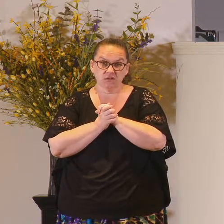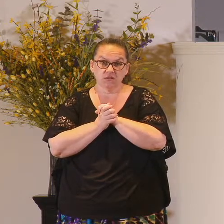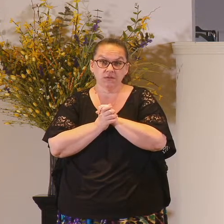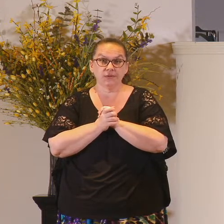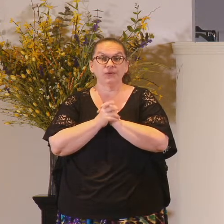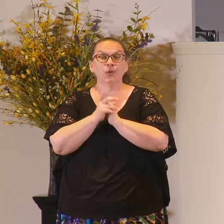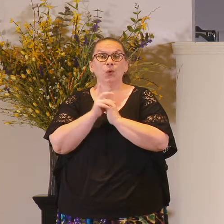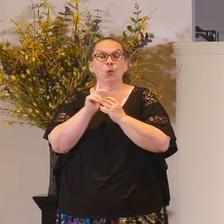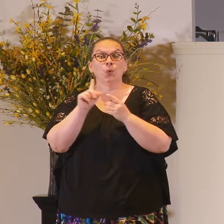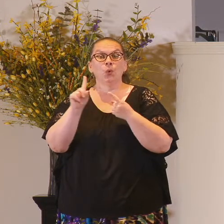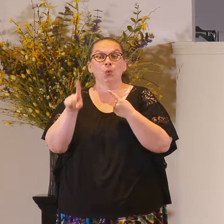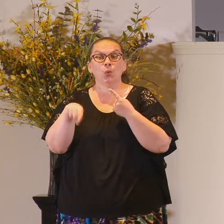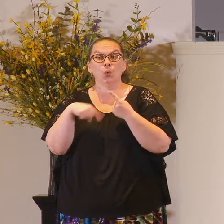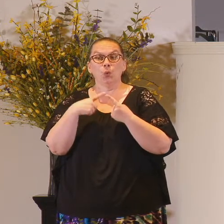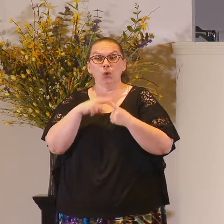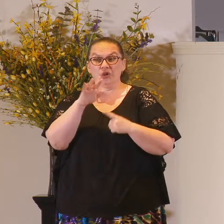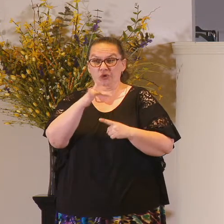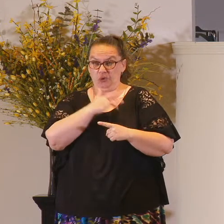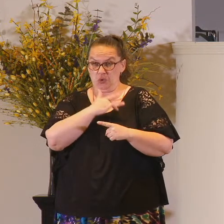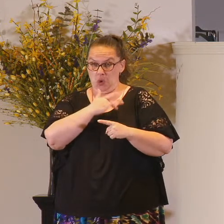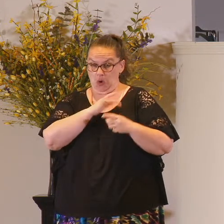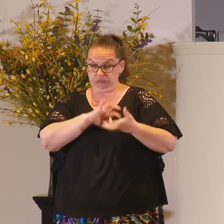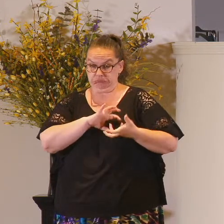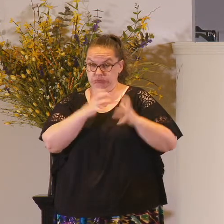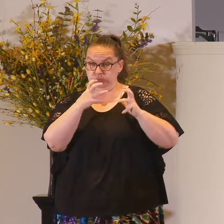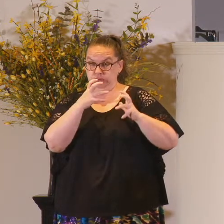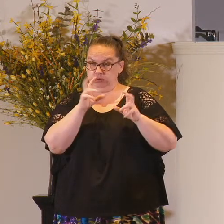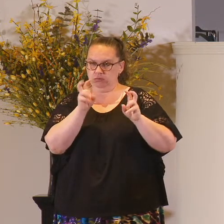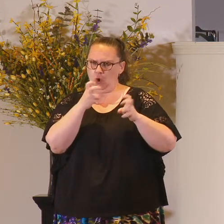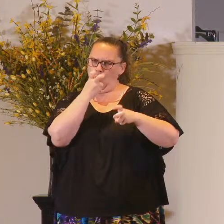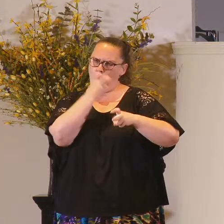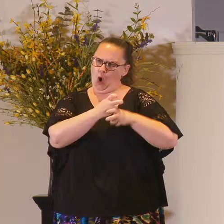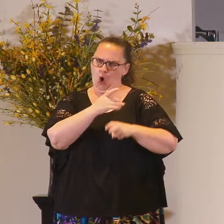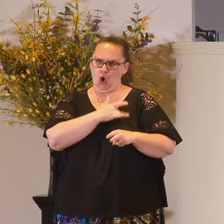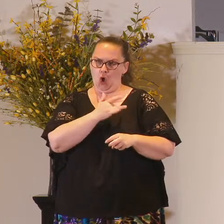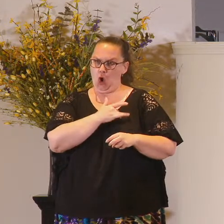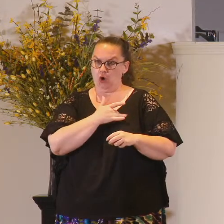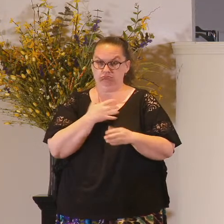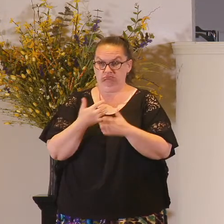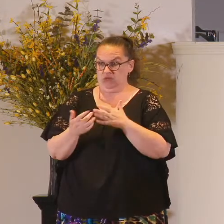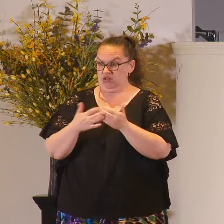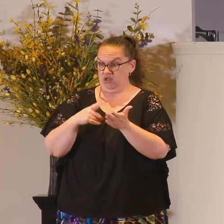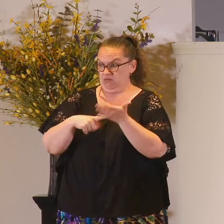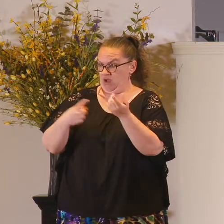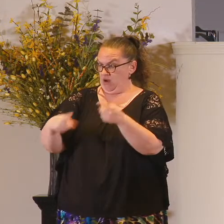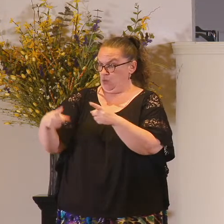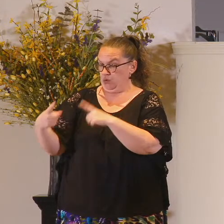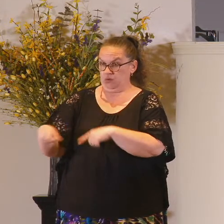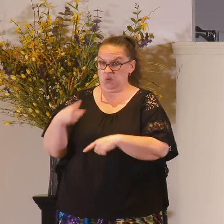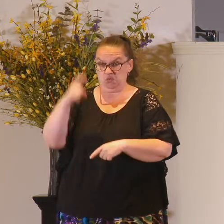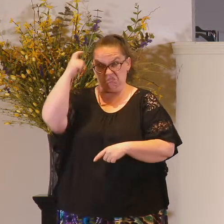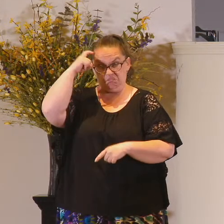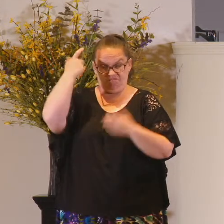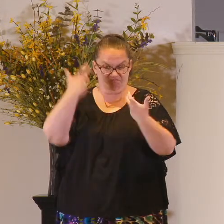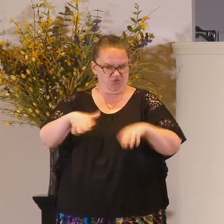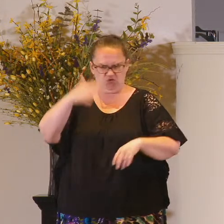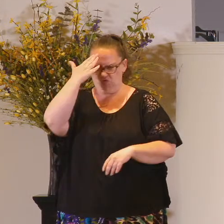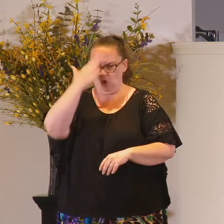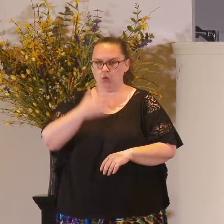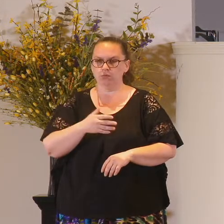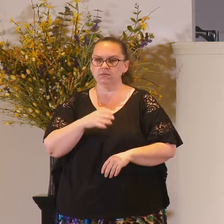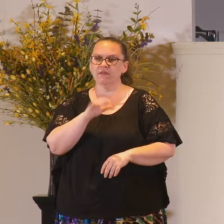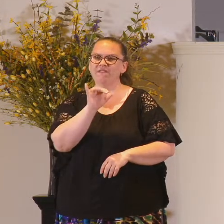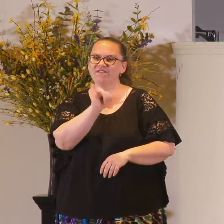You see, when your heart is hard, the evidence doesn't matter. Your mind is already made up. That's the